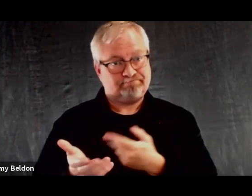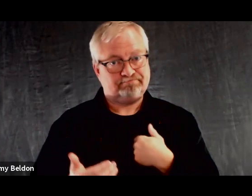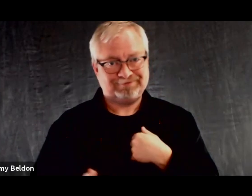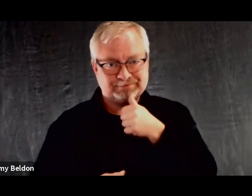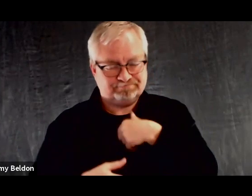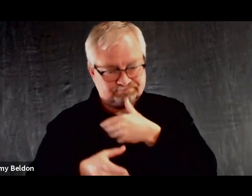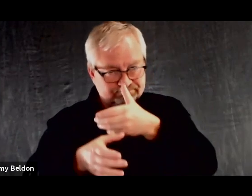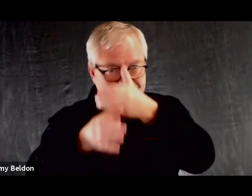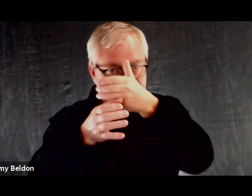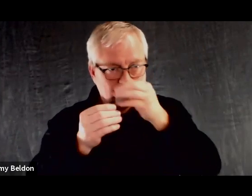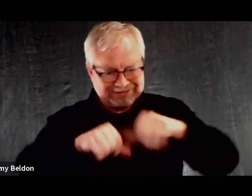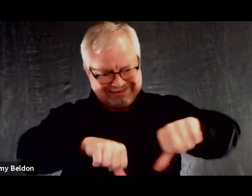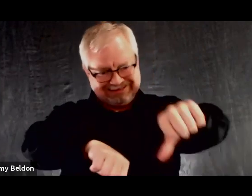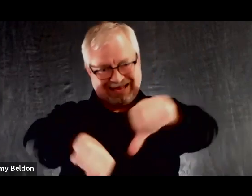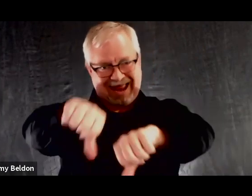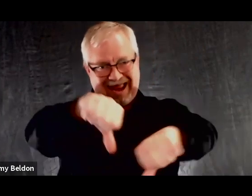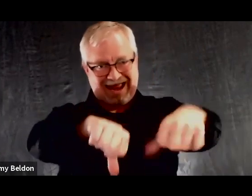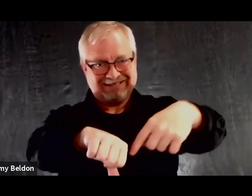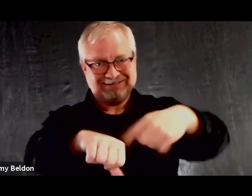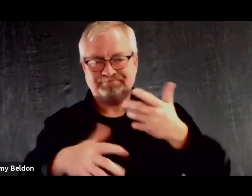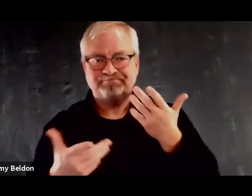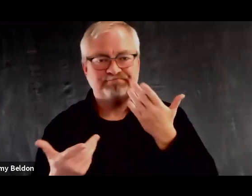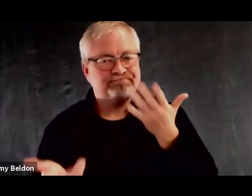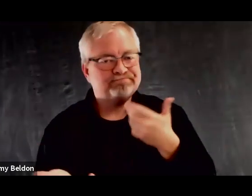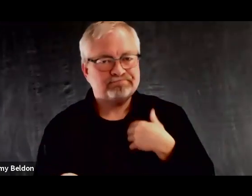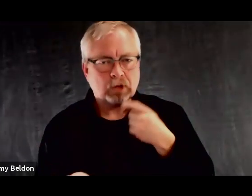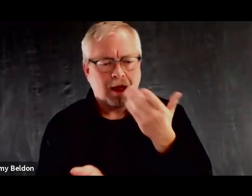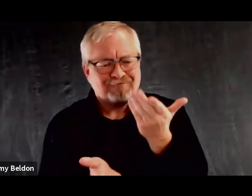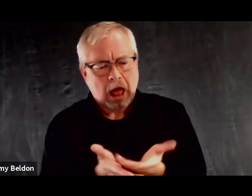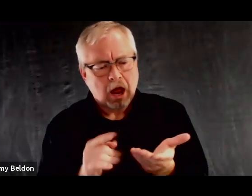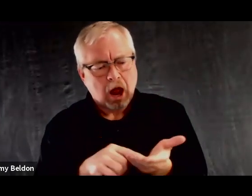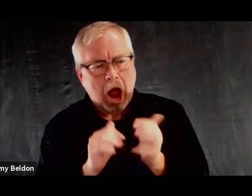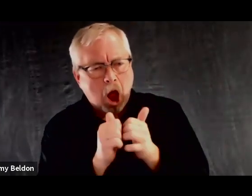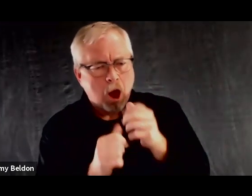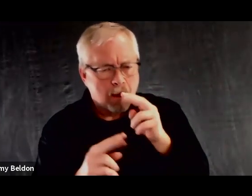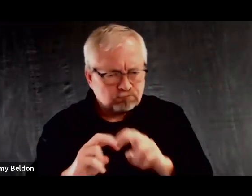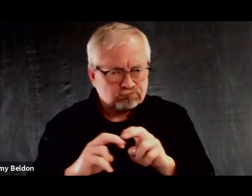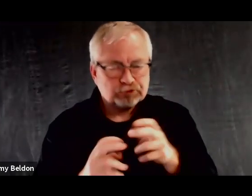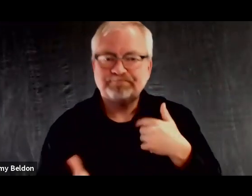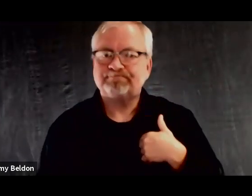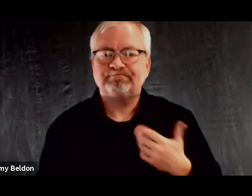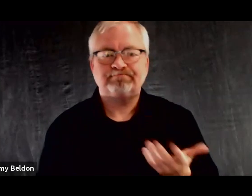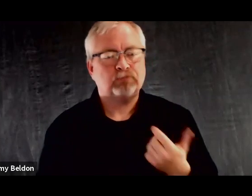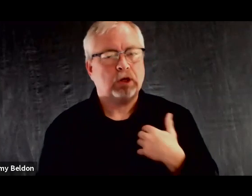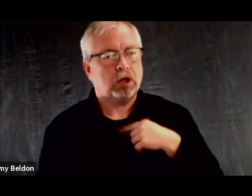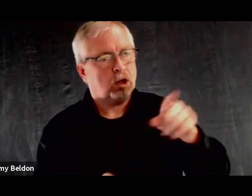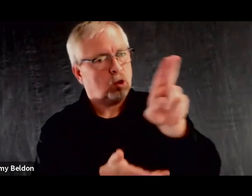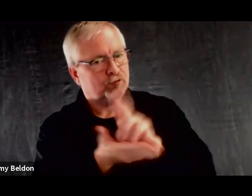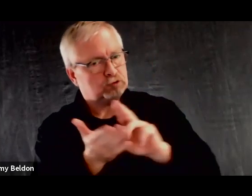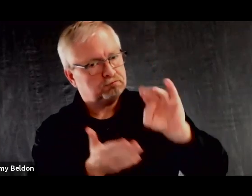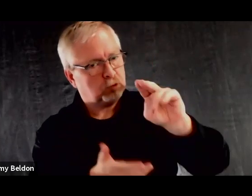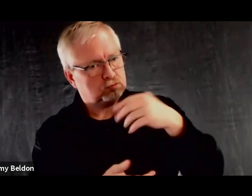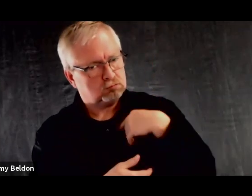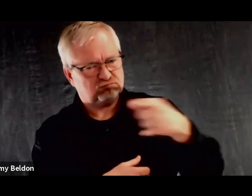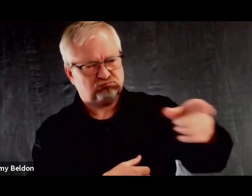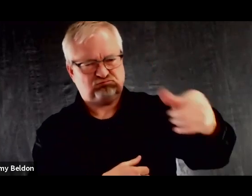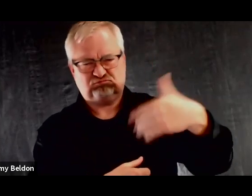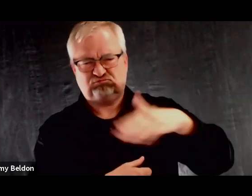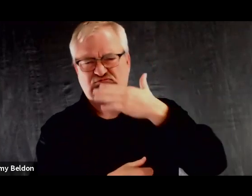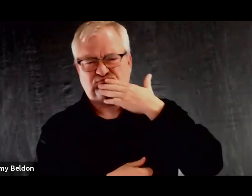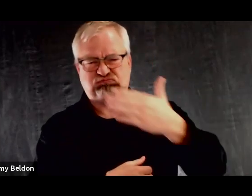think certainly the university is a very credible organization. I don't know if Chris is more familiar with